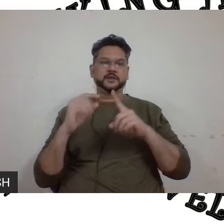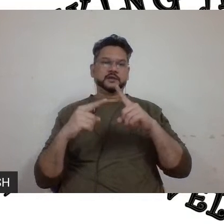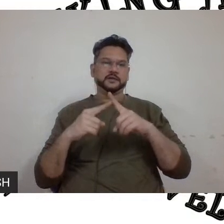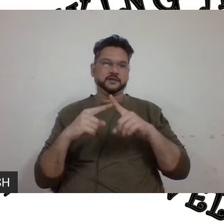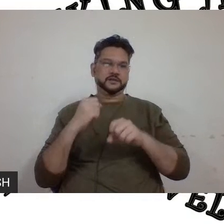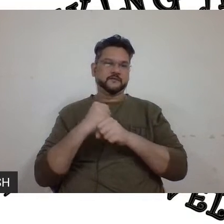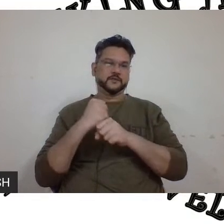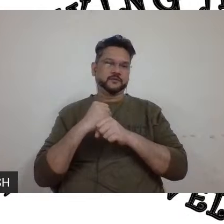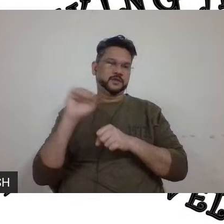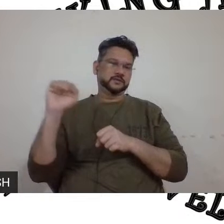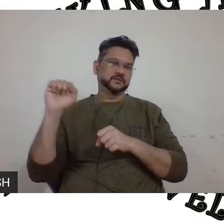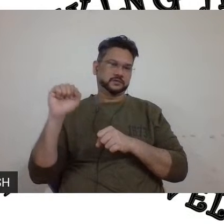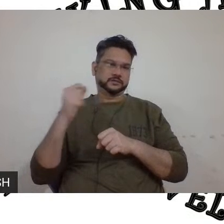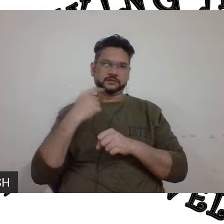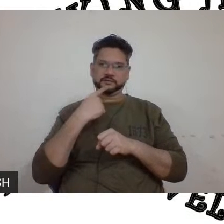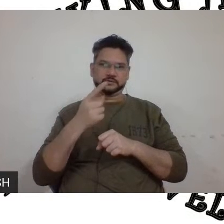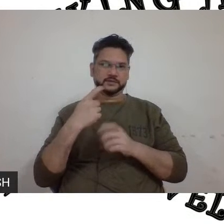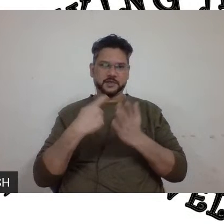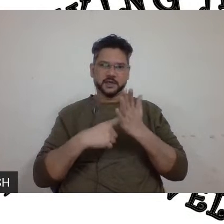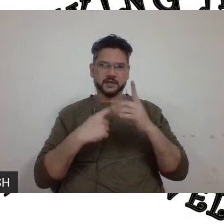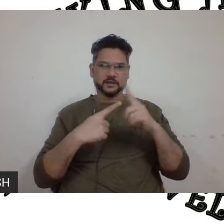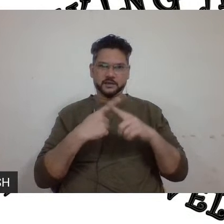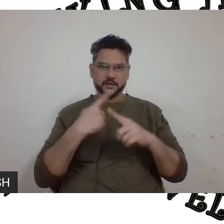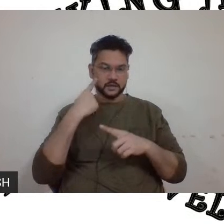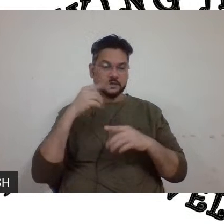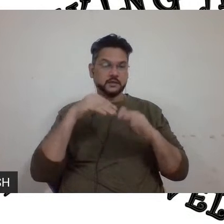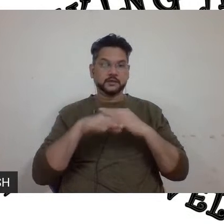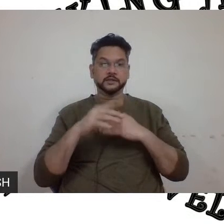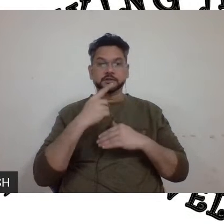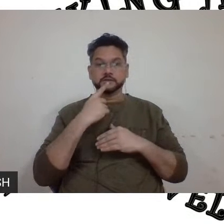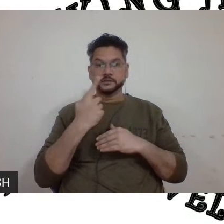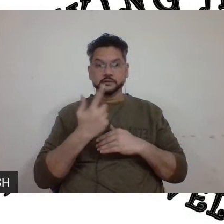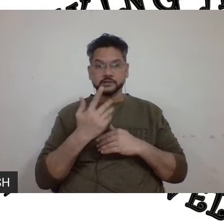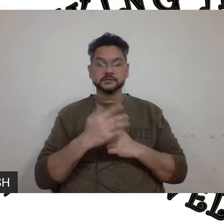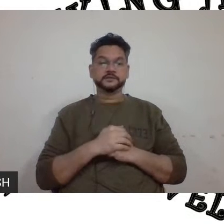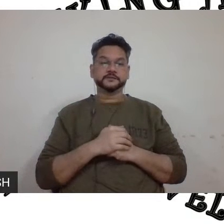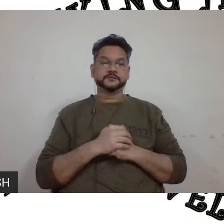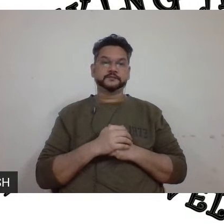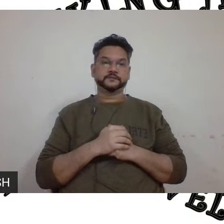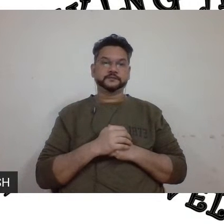it has been stated that there is